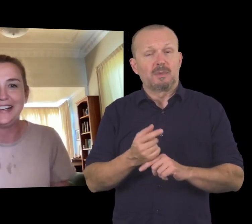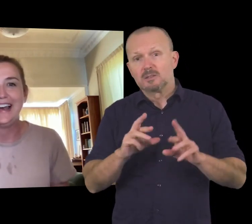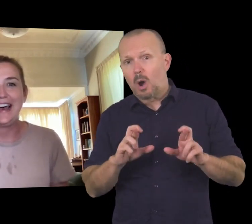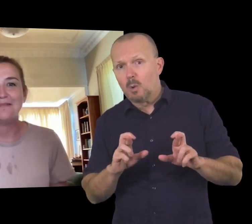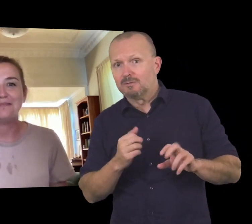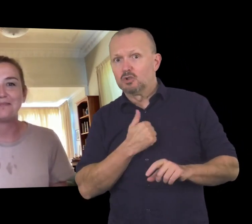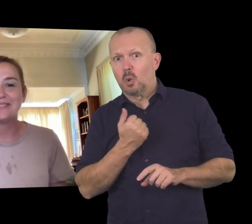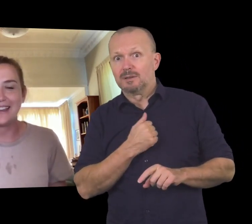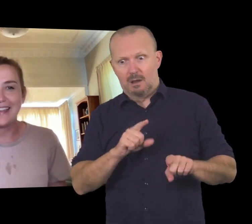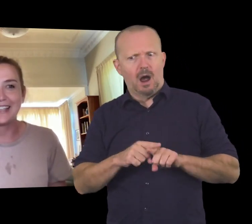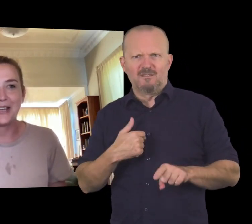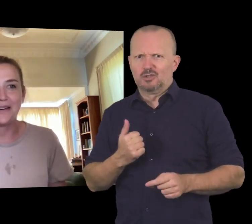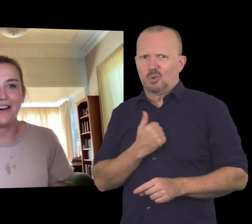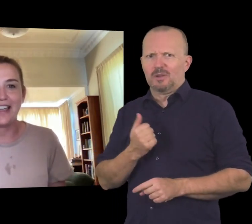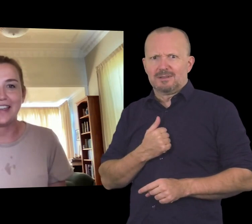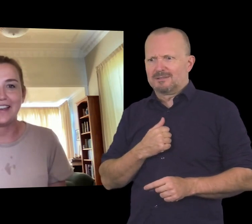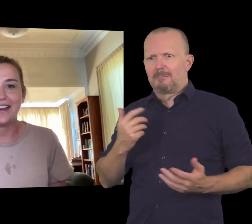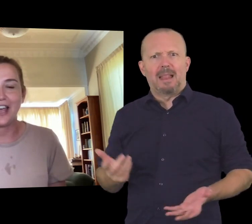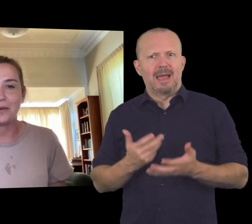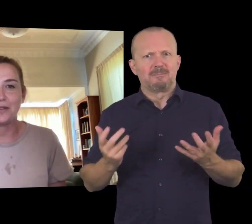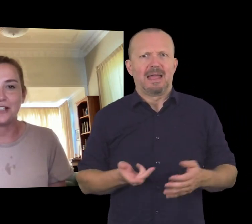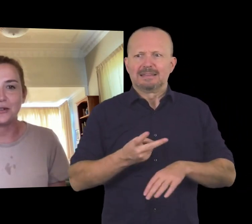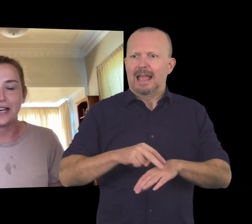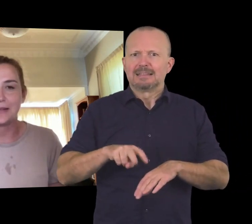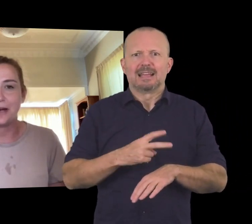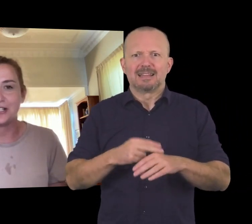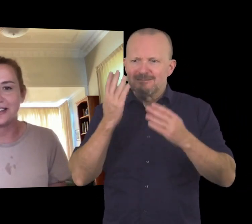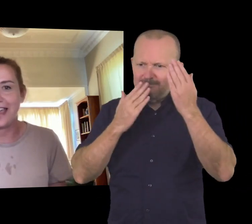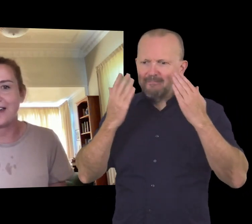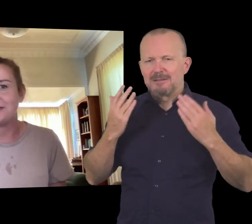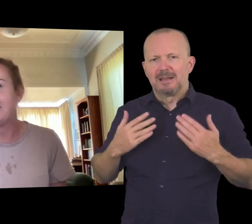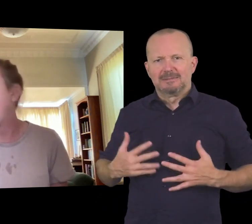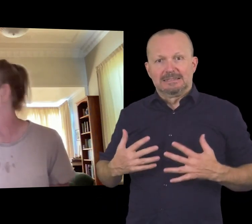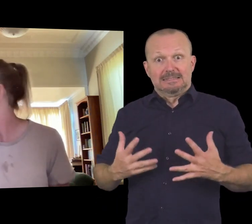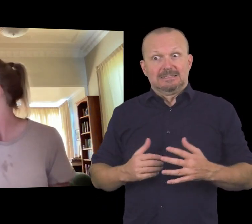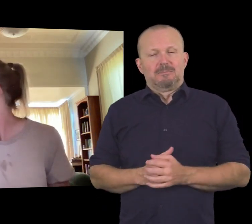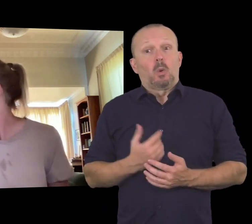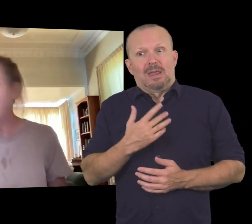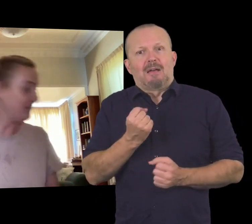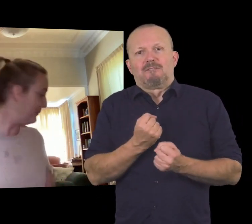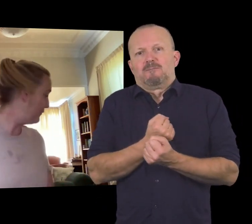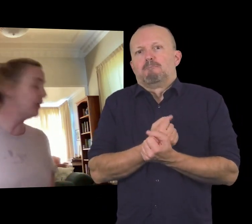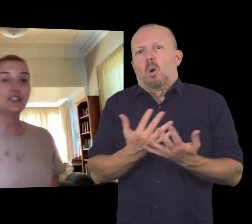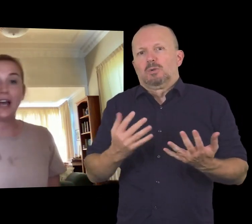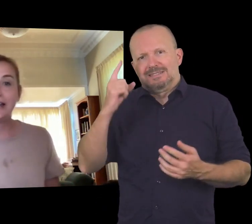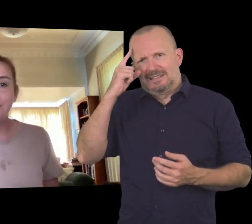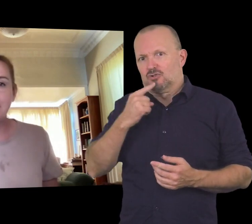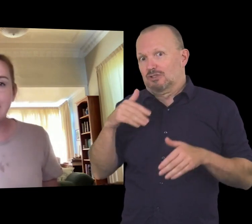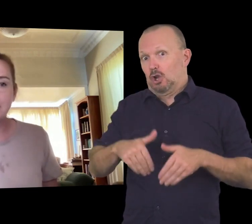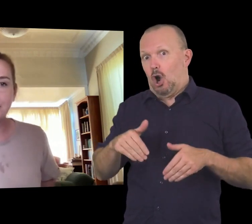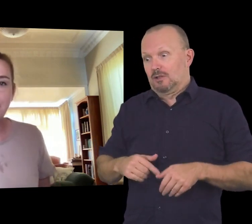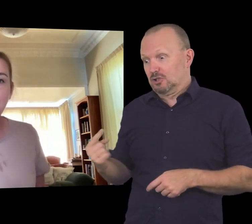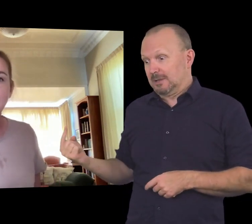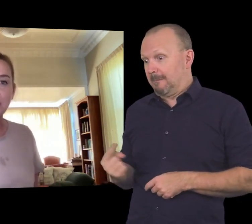So, yeah, thank you. I hope you've enjoyed it as much as I have. And we've got a